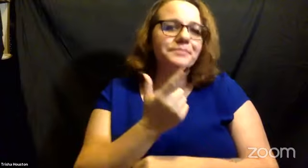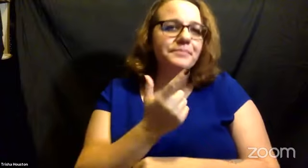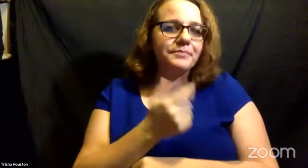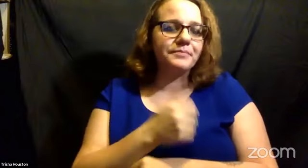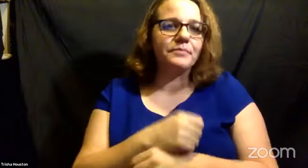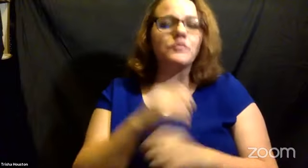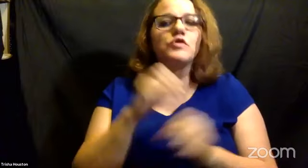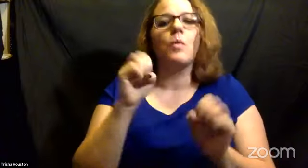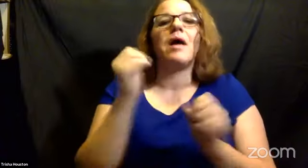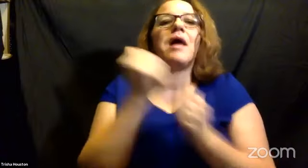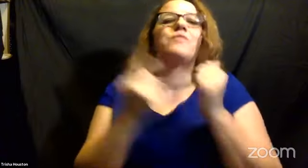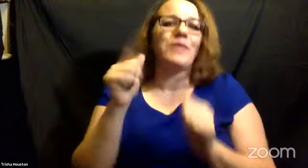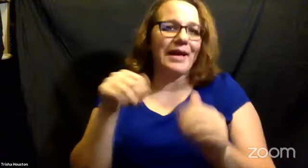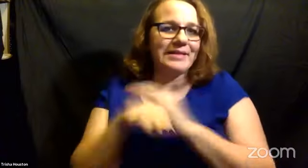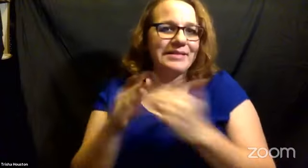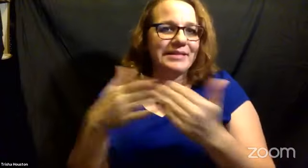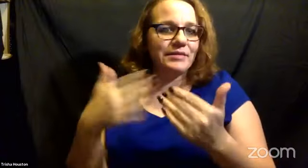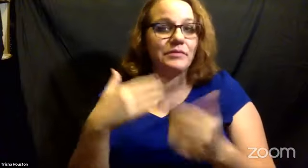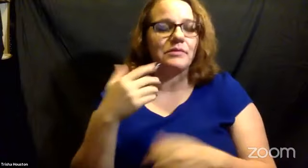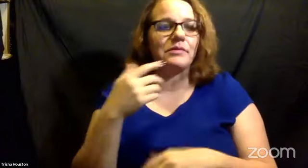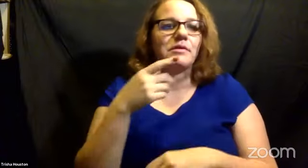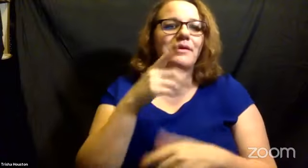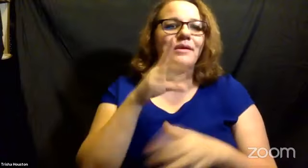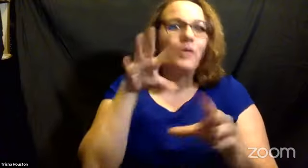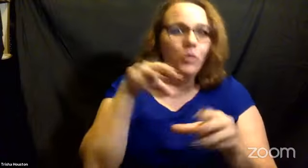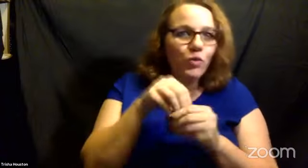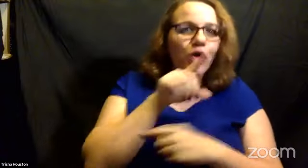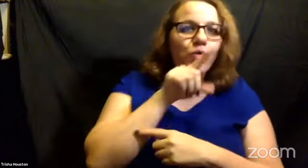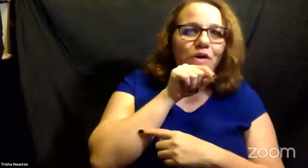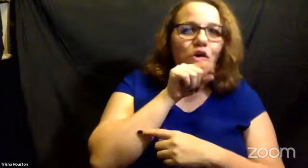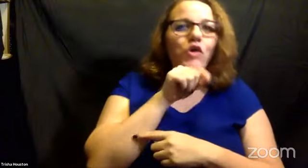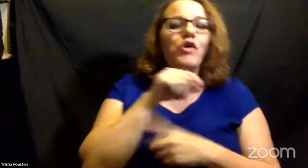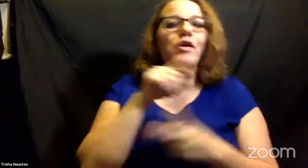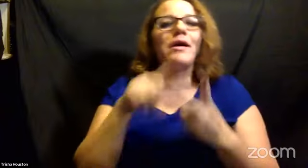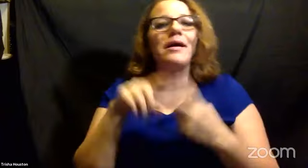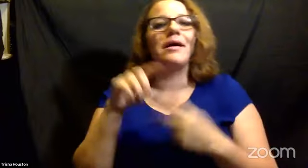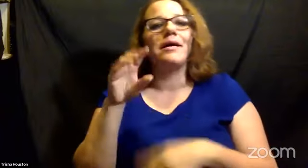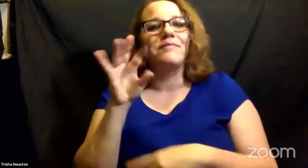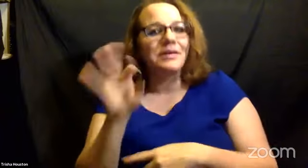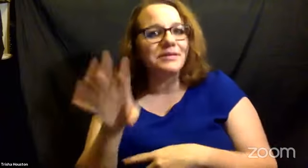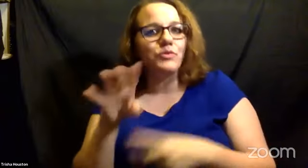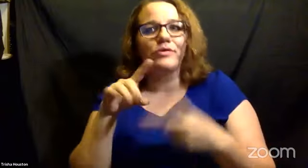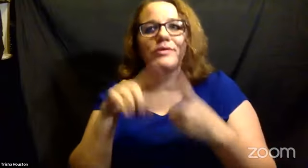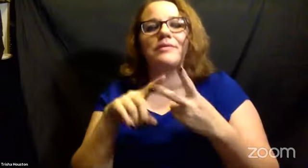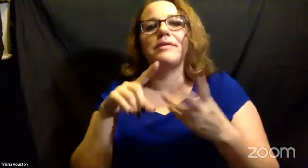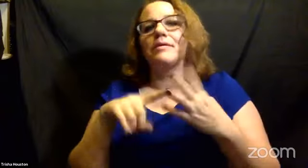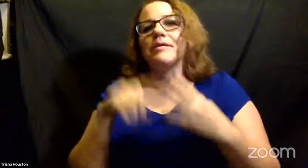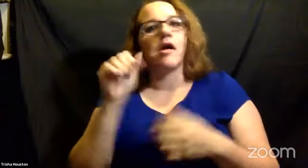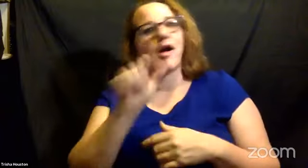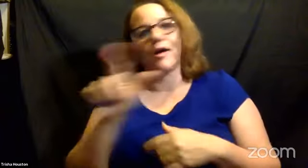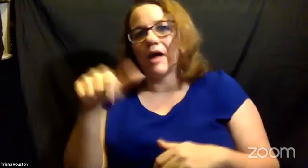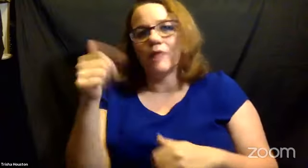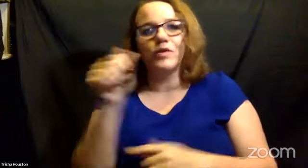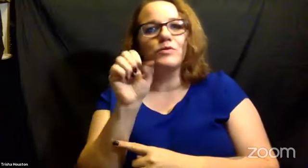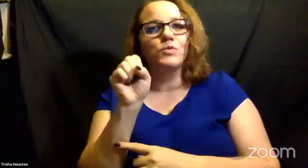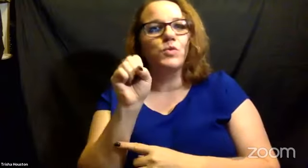Okay, yes, we will get hyperlinks for all social media accounts that we have for easier access, Twitter, Facebook, and